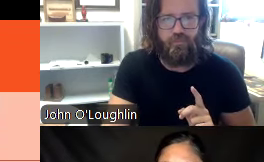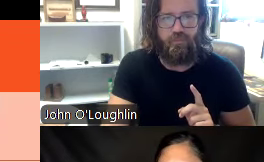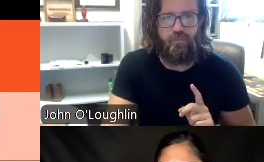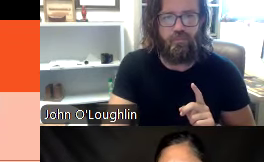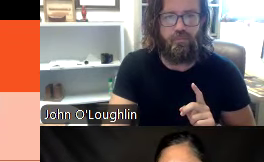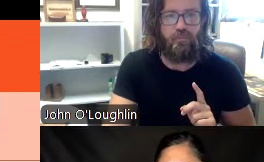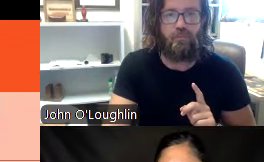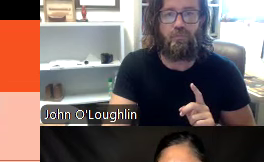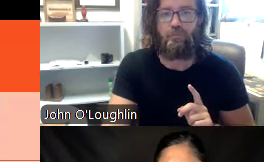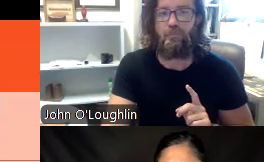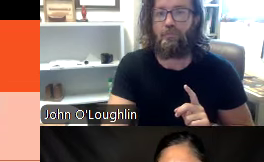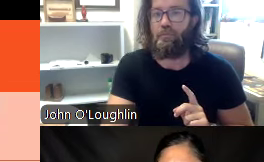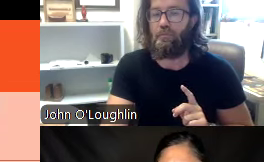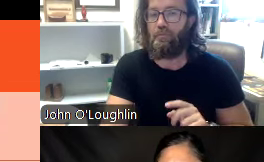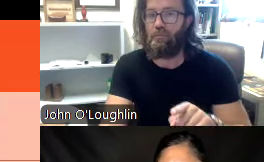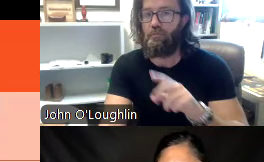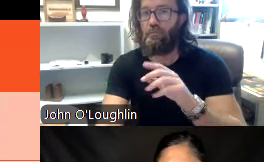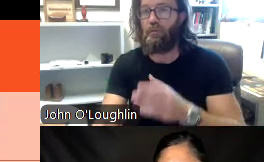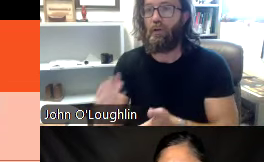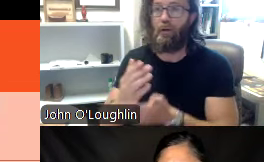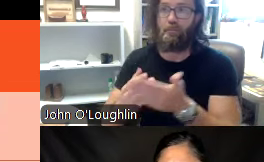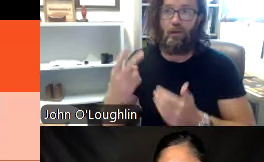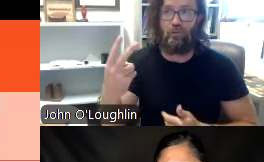I apologize. I'm skipping around here.